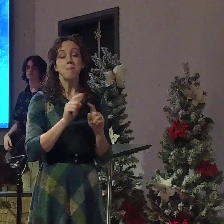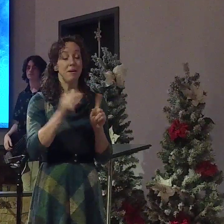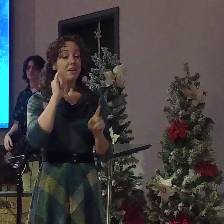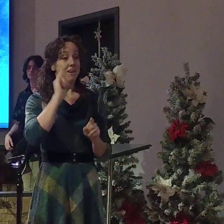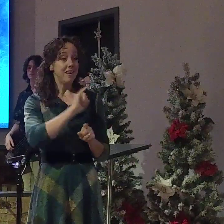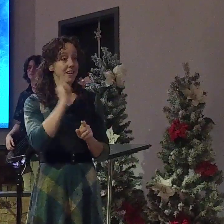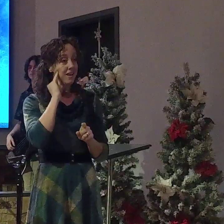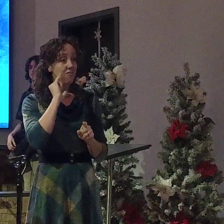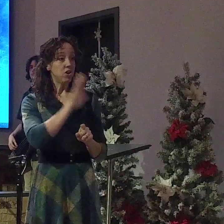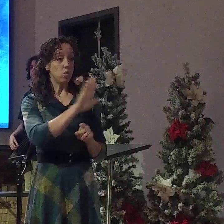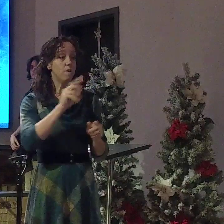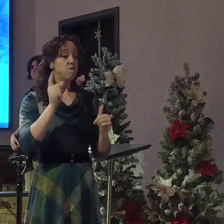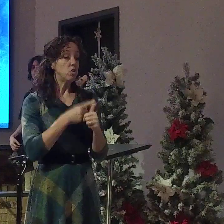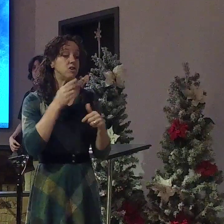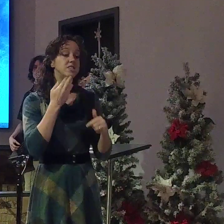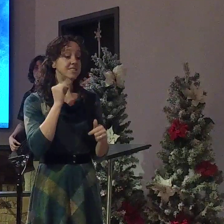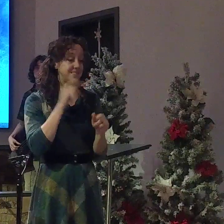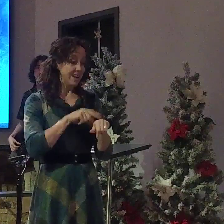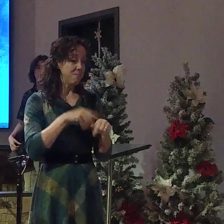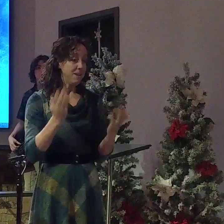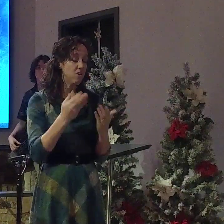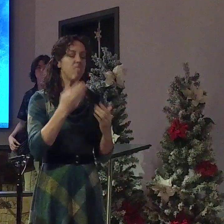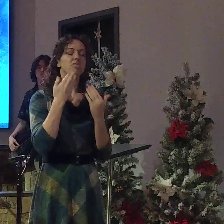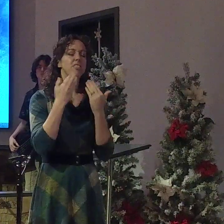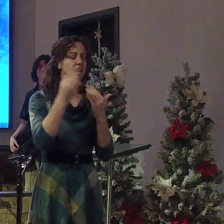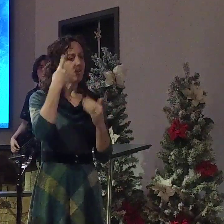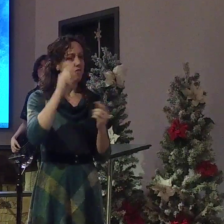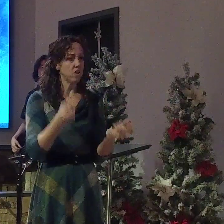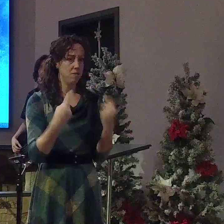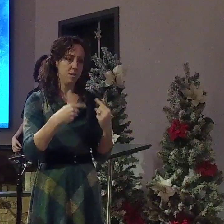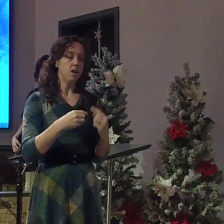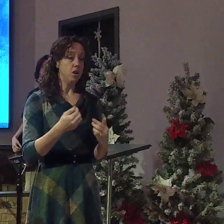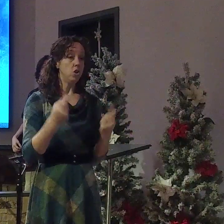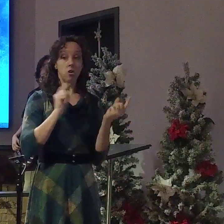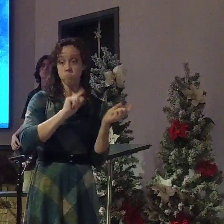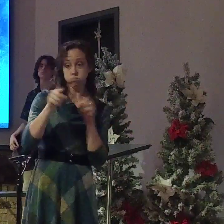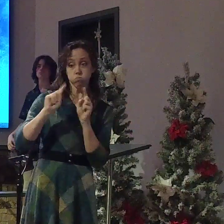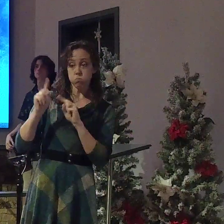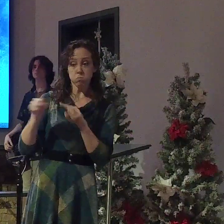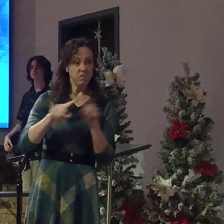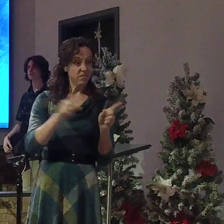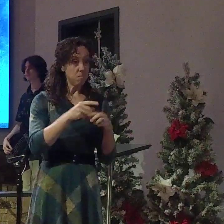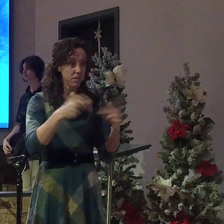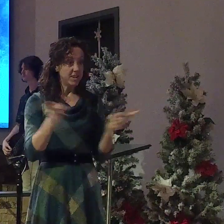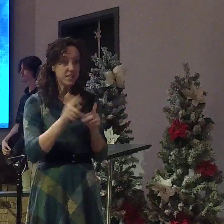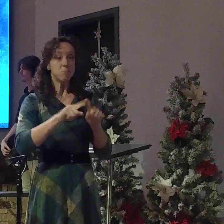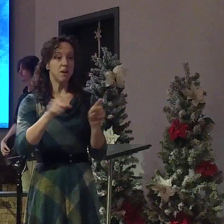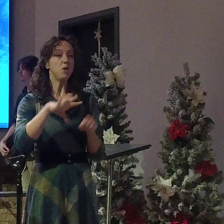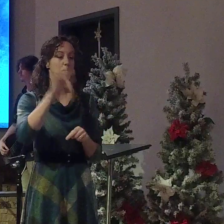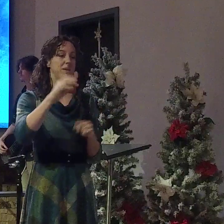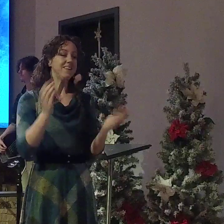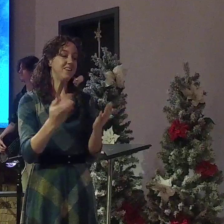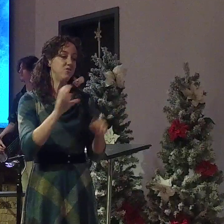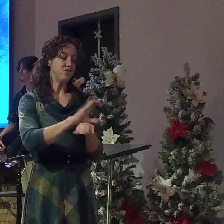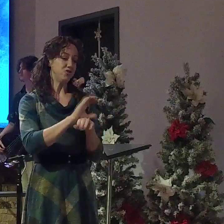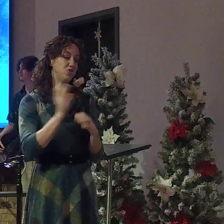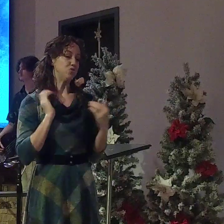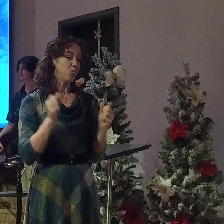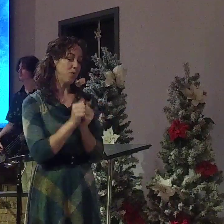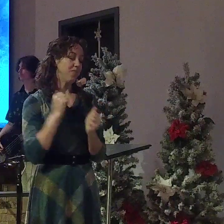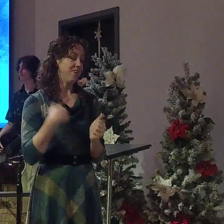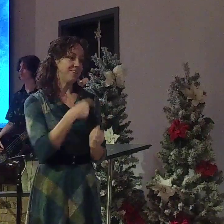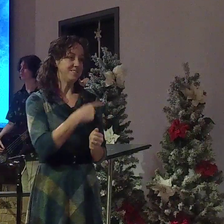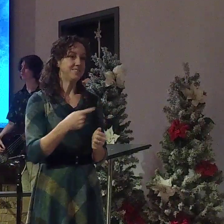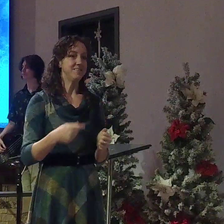Linda has been attending our church for 3 years, and she has been involved in our deliverance addictions ministry. She's got two